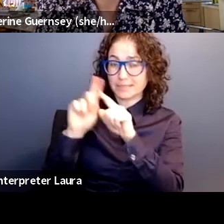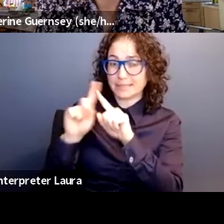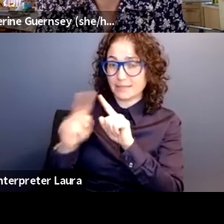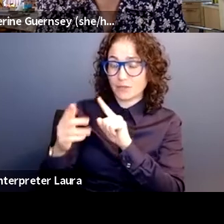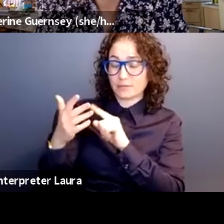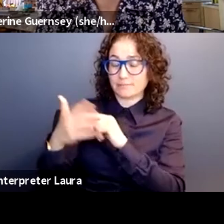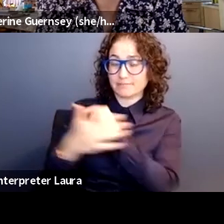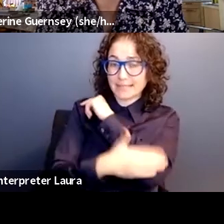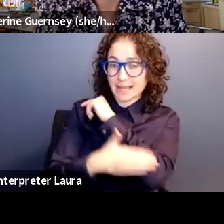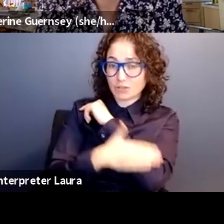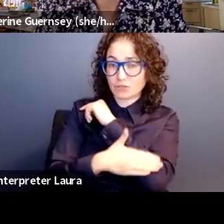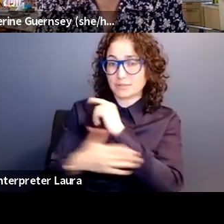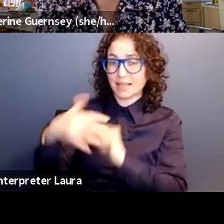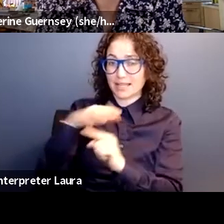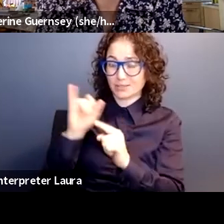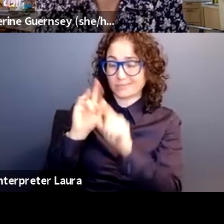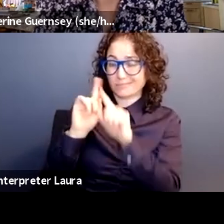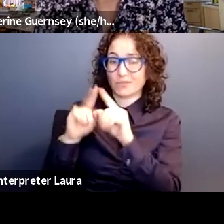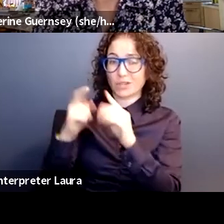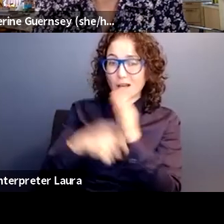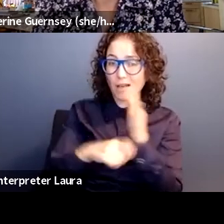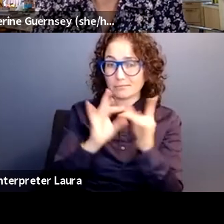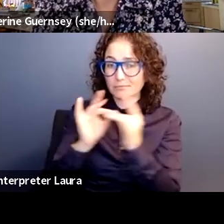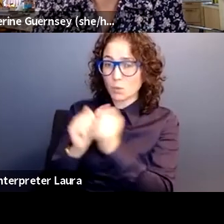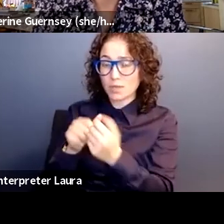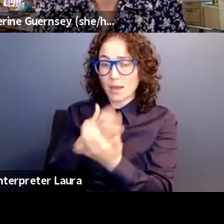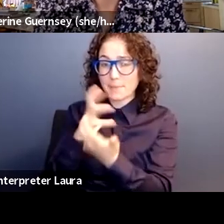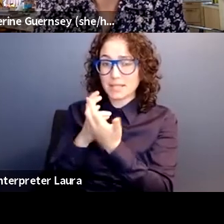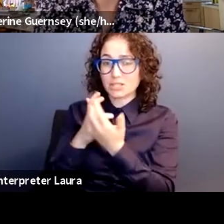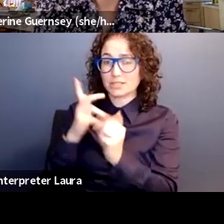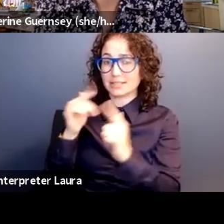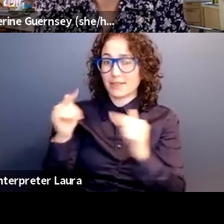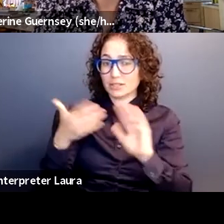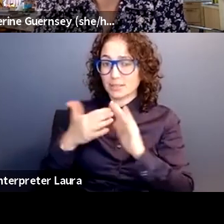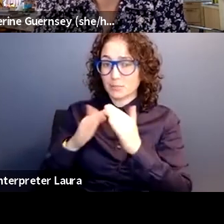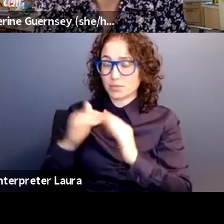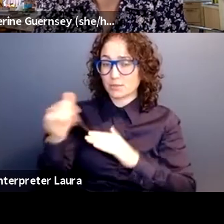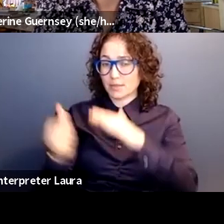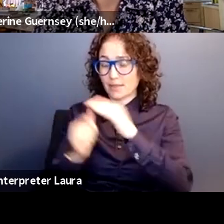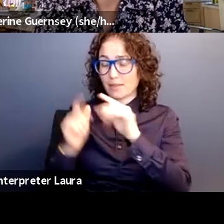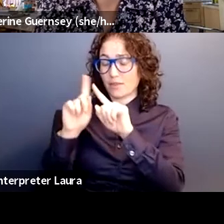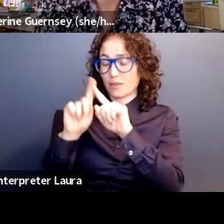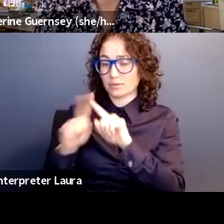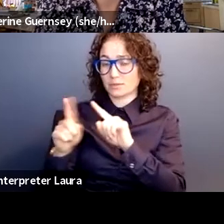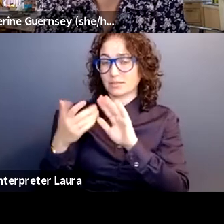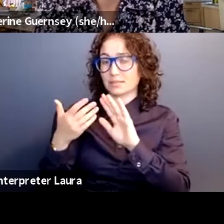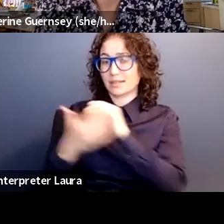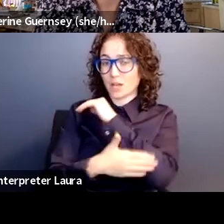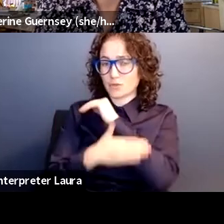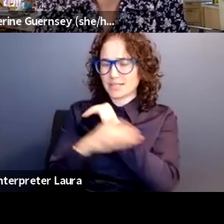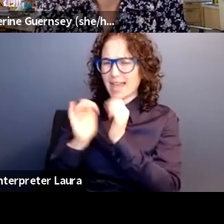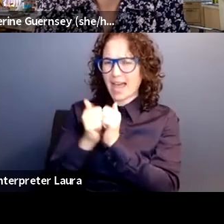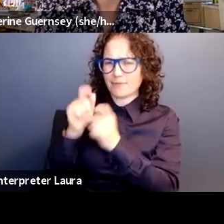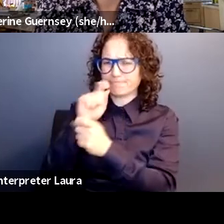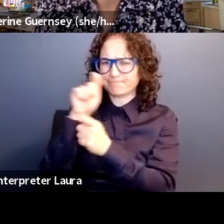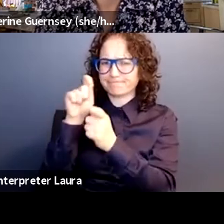which has different costs associated with accommodations, diverse communities within those country contexts? And how do we then tailor the way